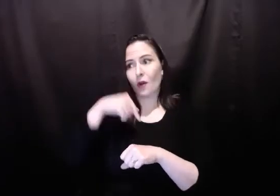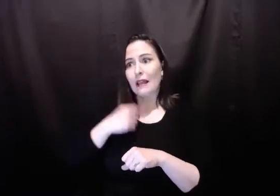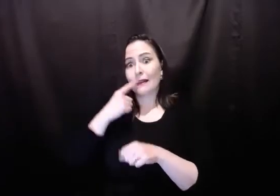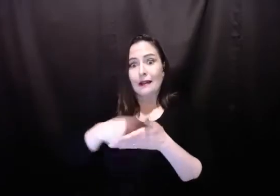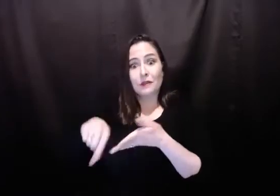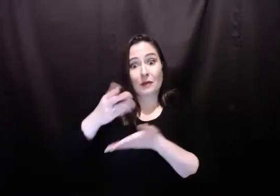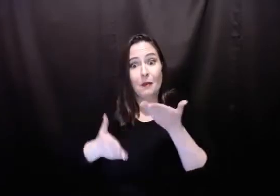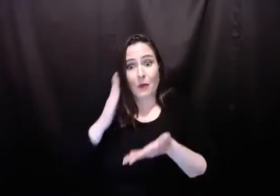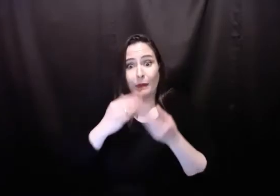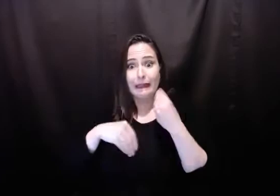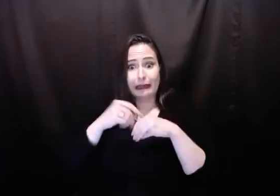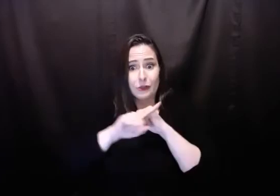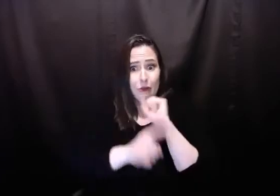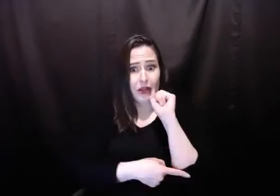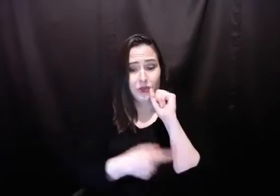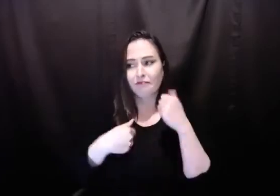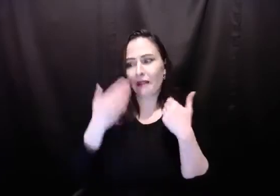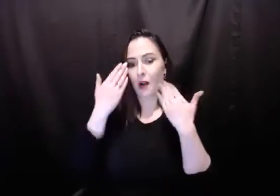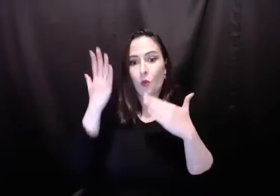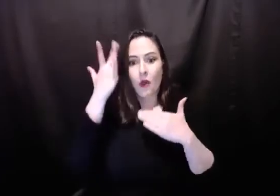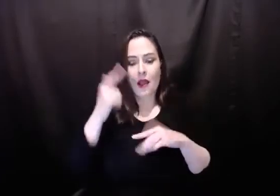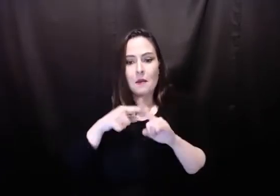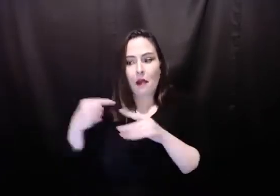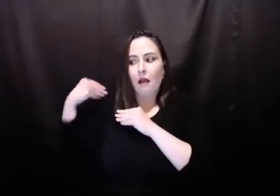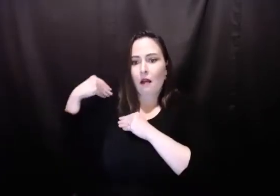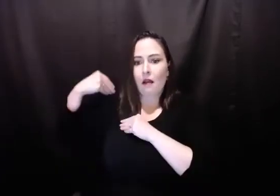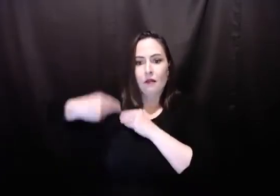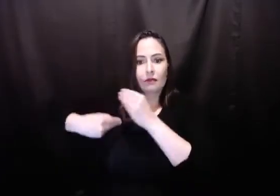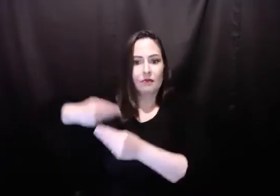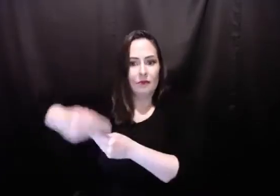finances, "Oh, you're so Irish." I don't know.